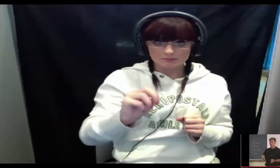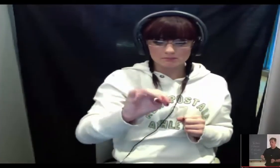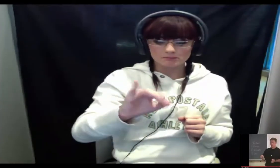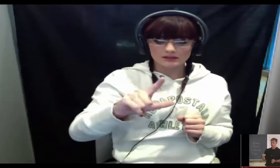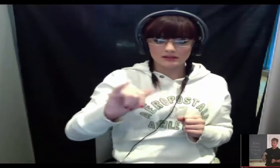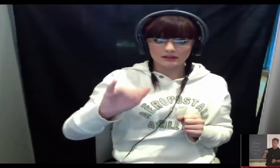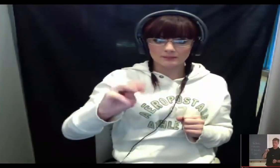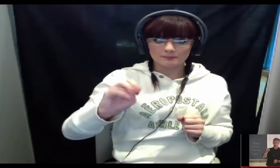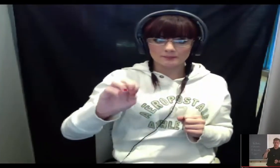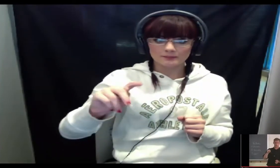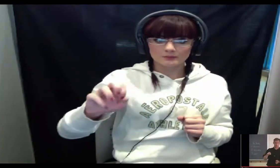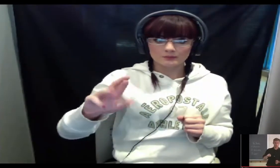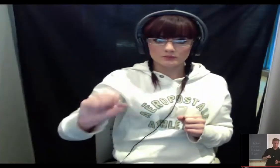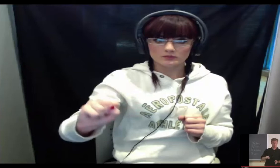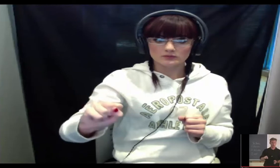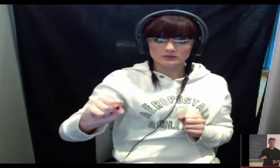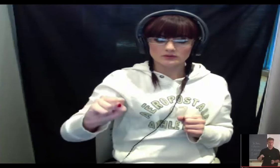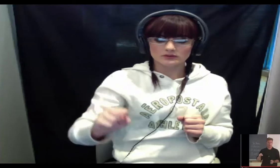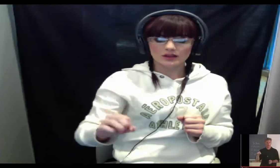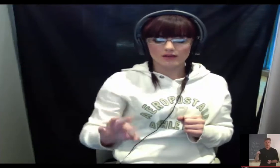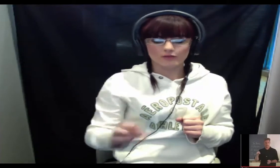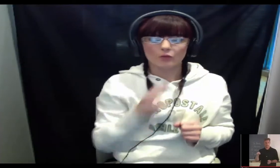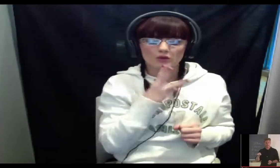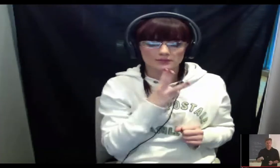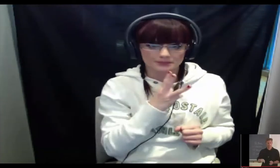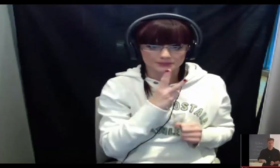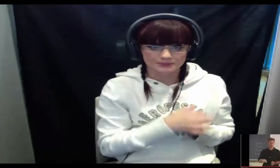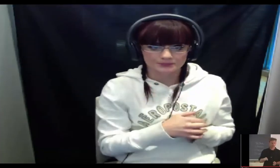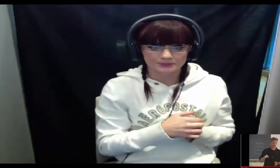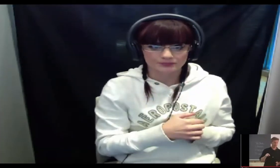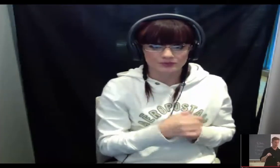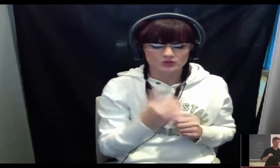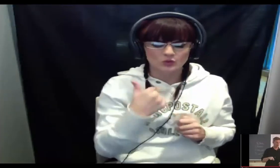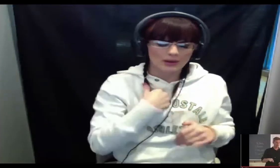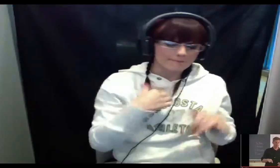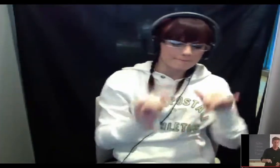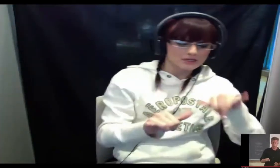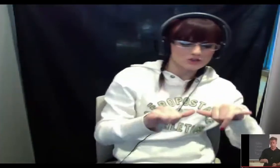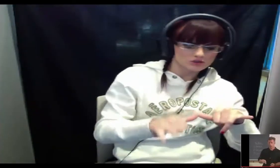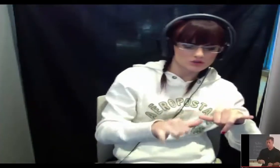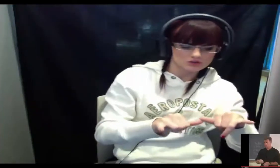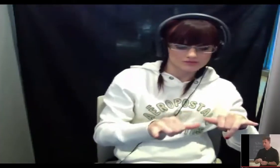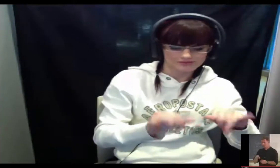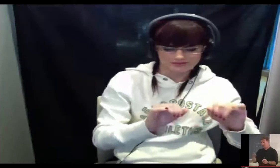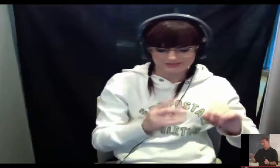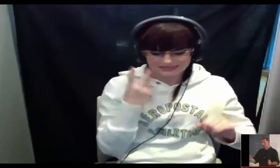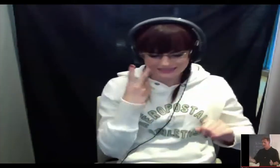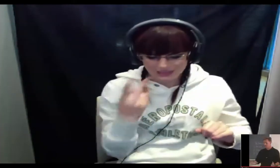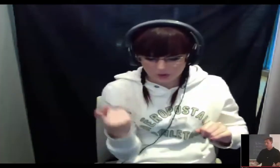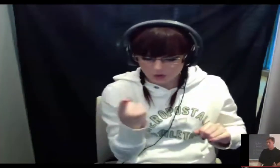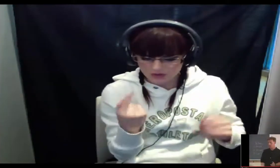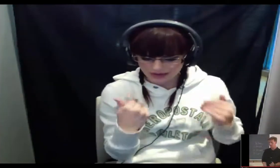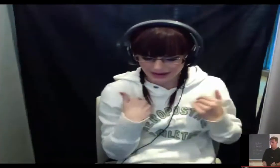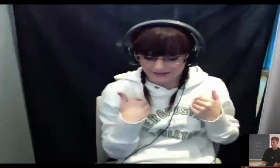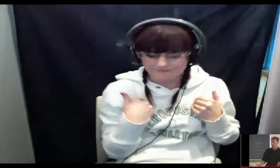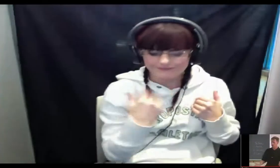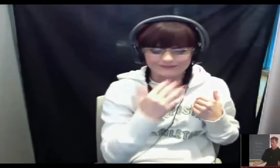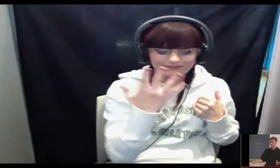and I find out that there are only 5 milliliters of water in